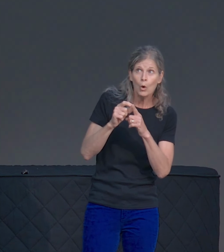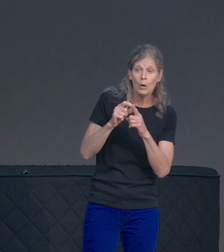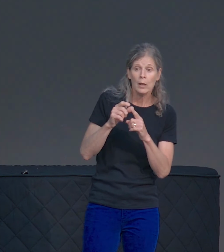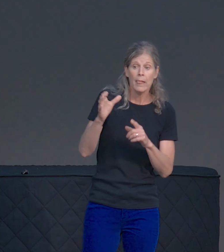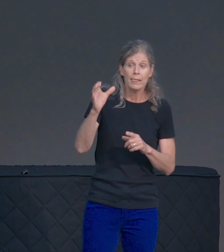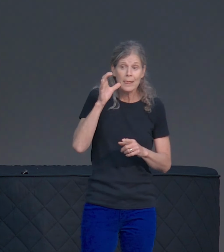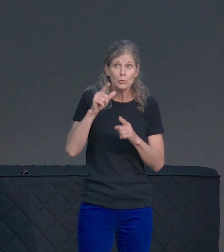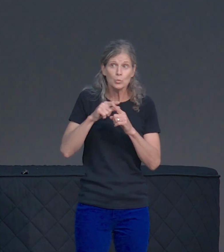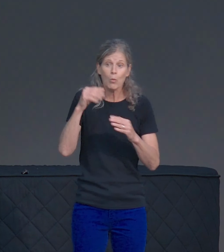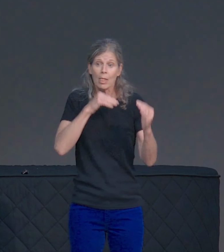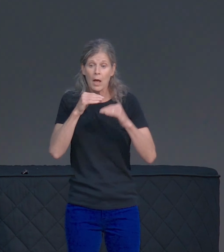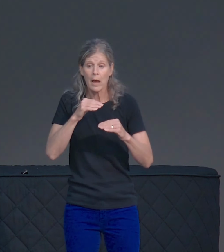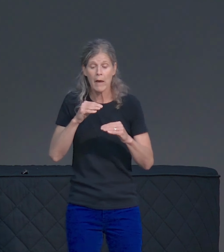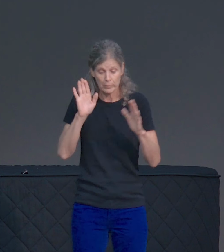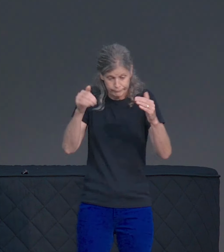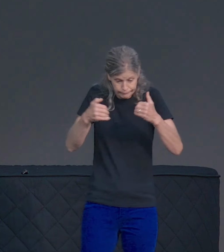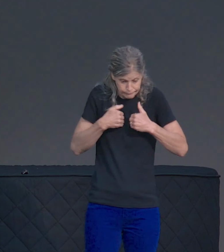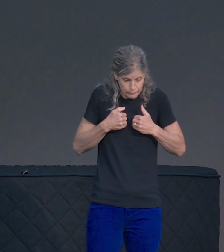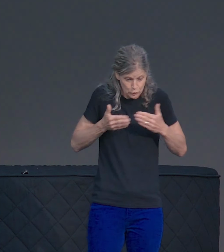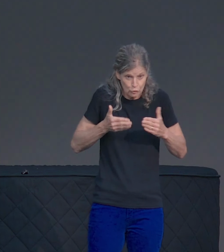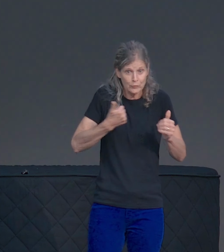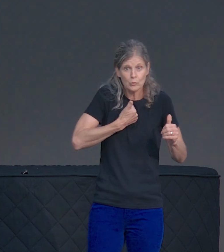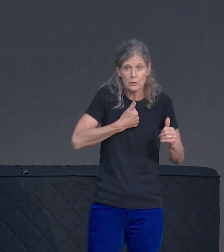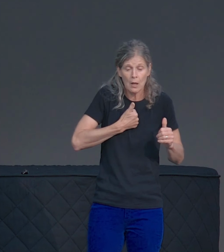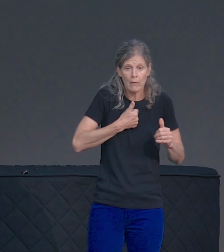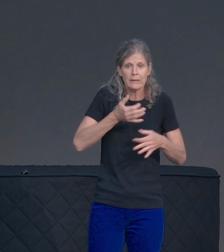serve yourself instead of serving God.